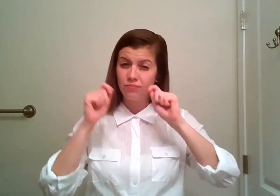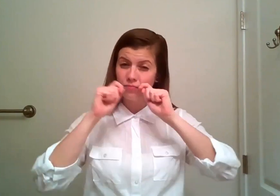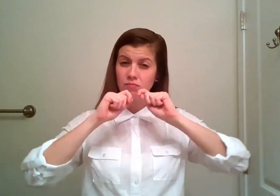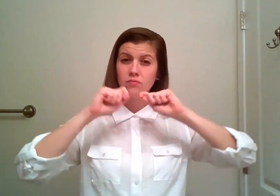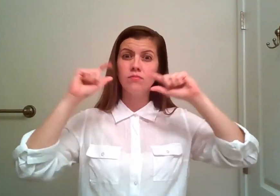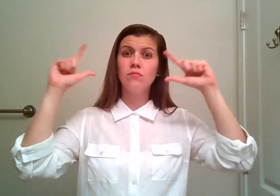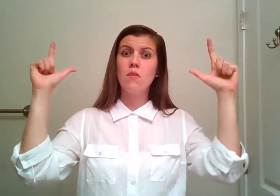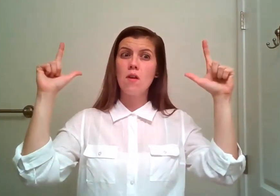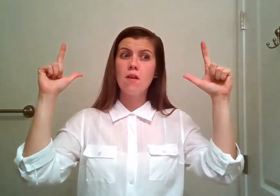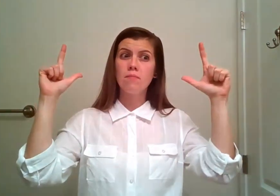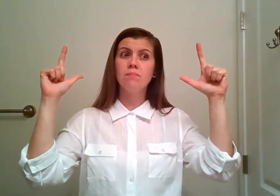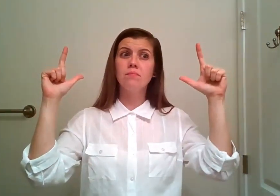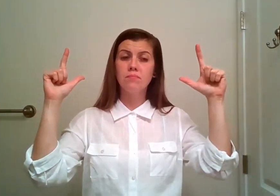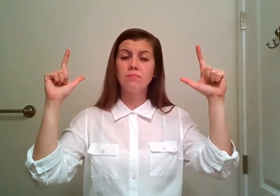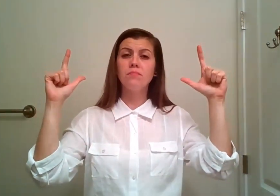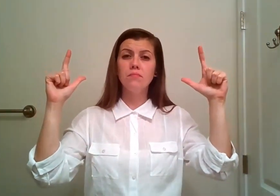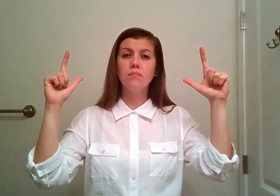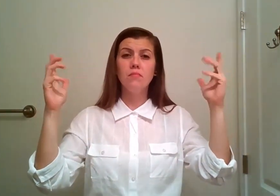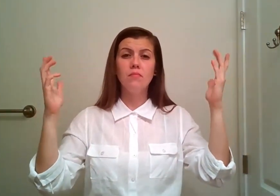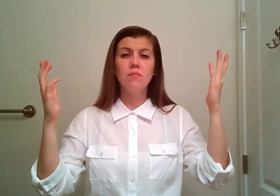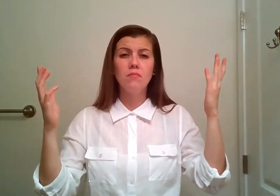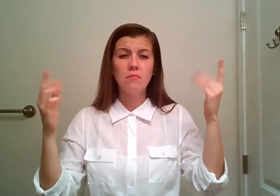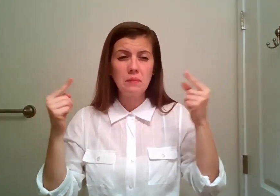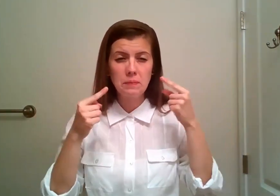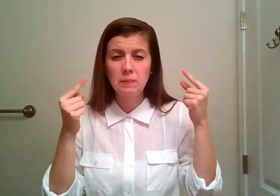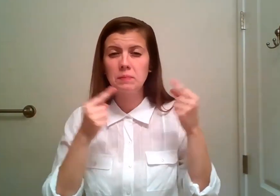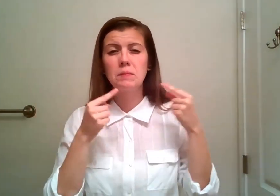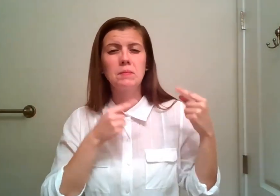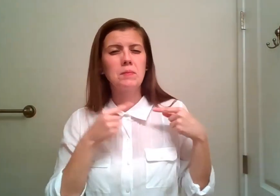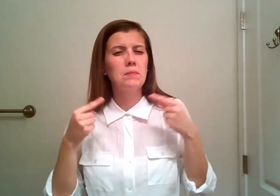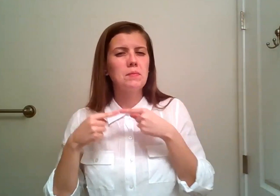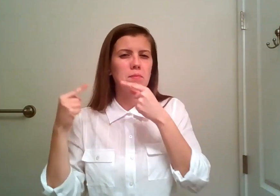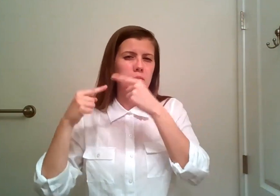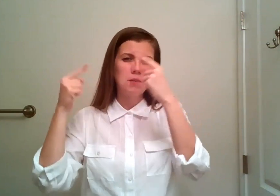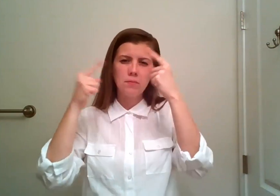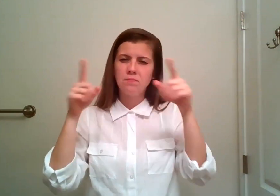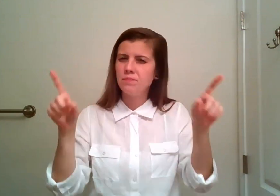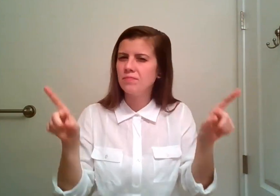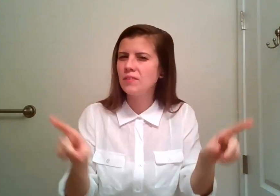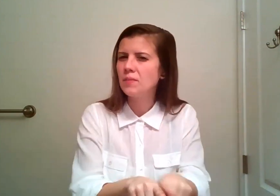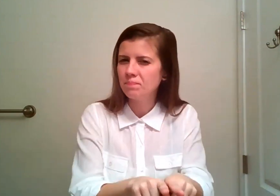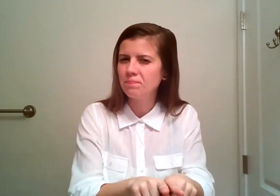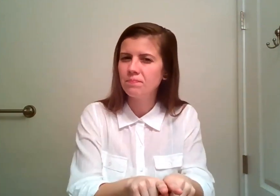about the second surgery. And when I woke up the second time, I was in a lot of pain all over.